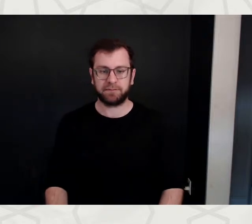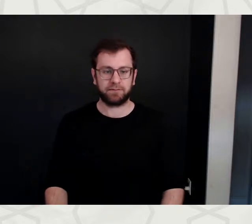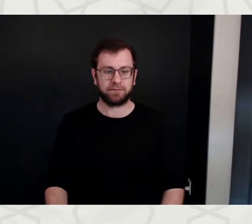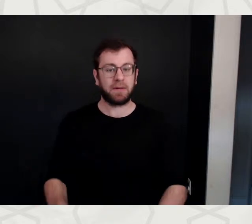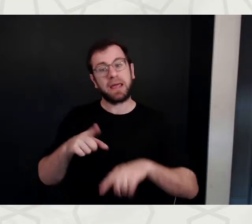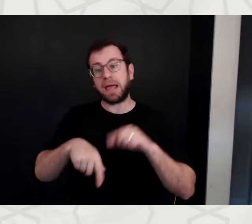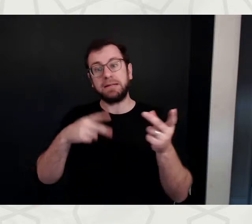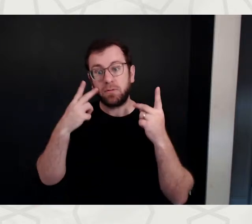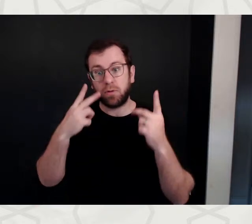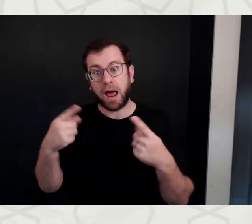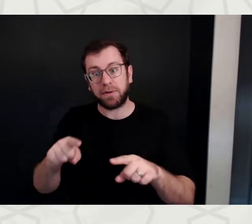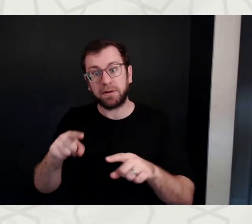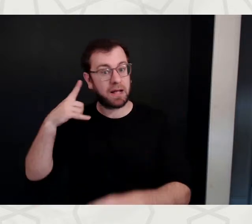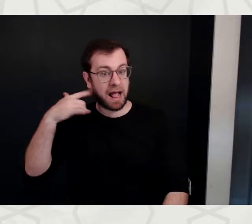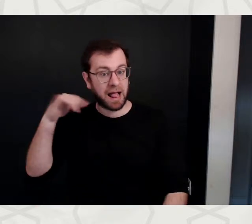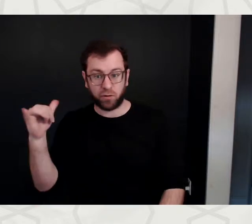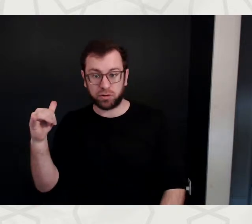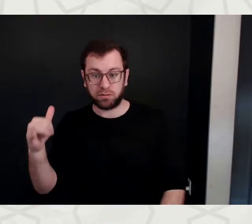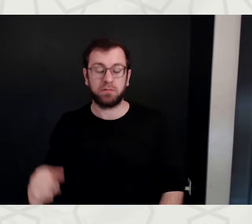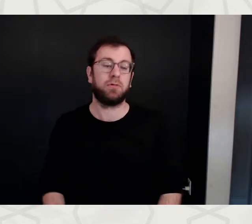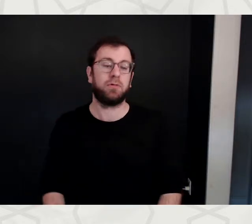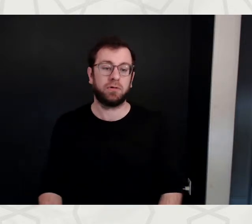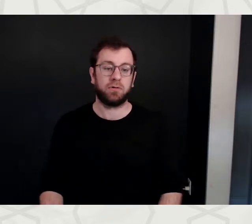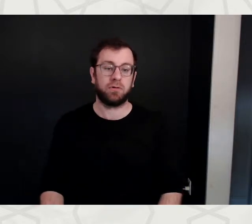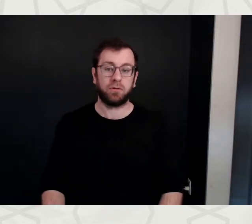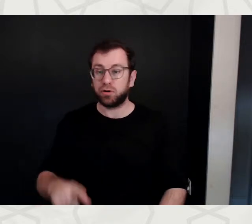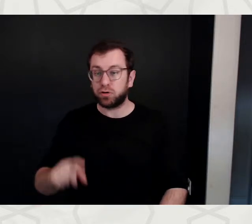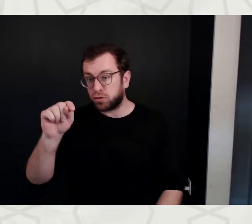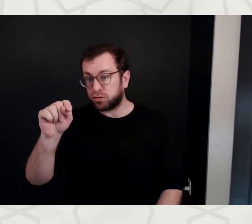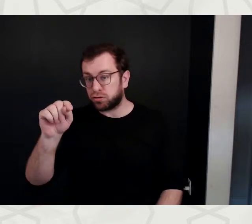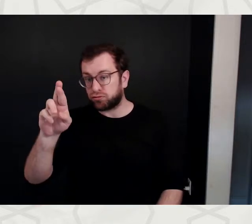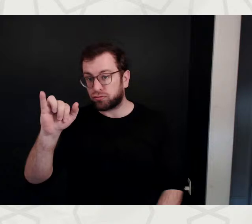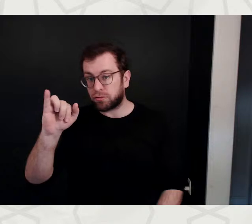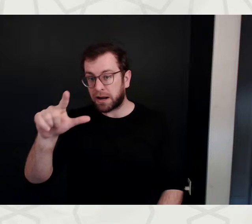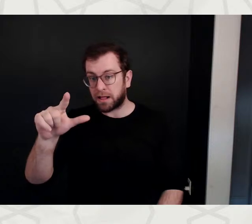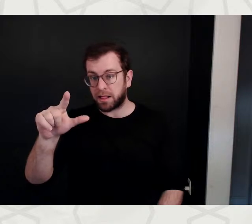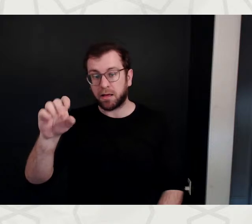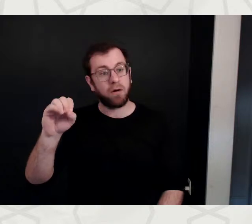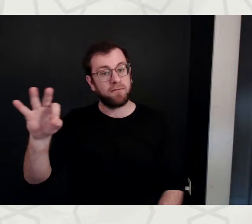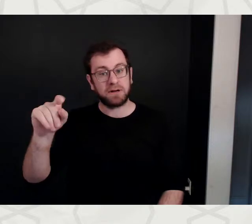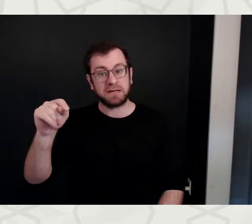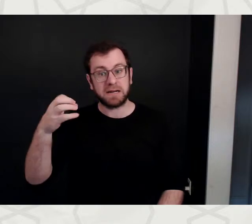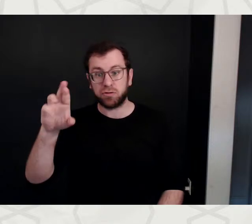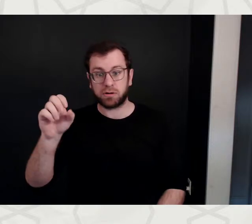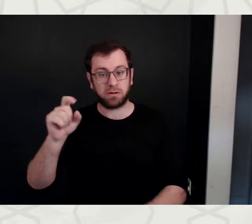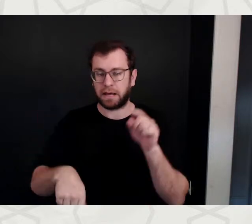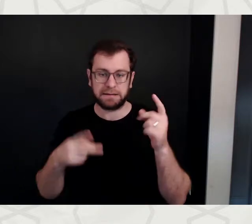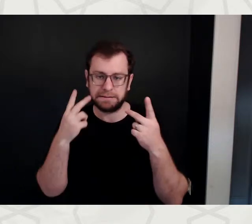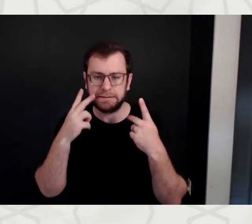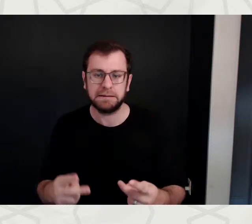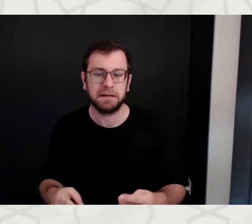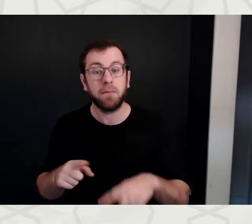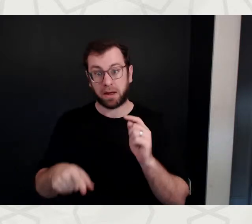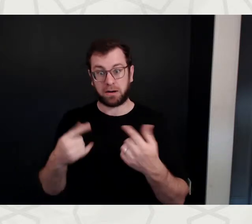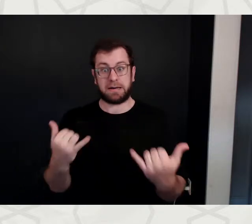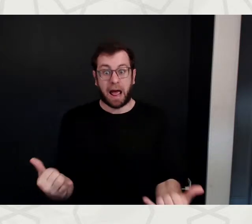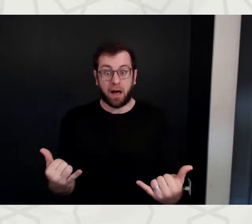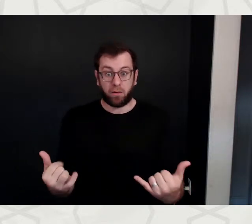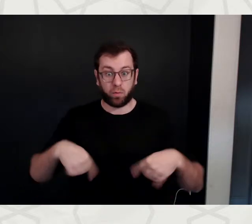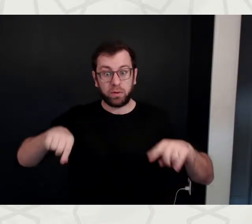happened in California or in the Trail of Tears. But now we are seeing in living color